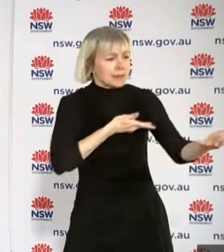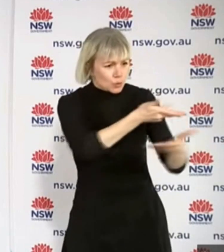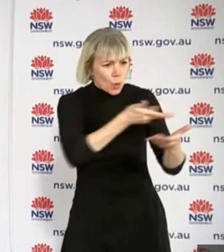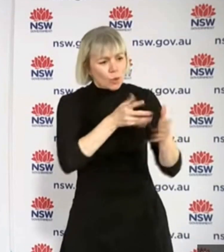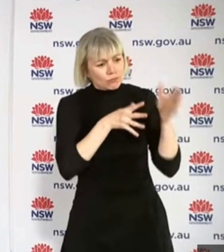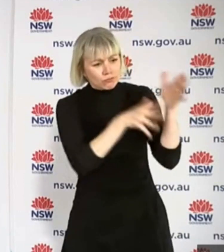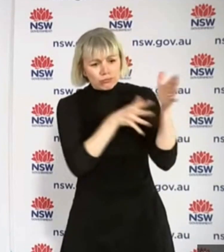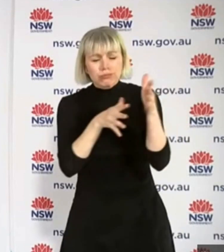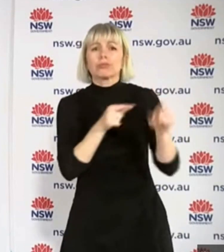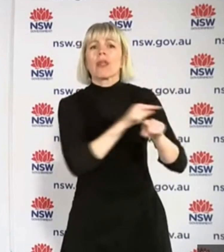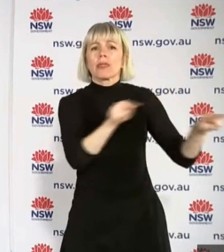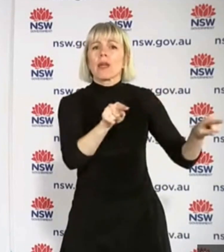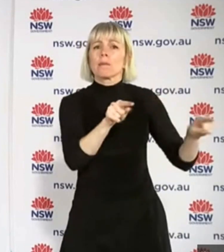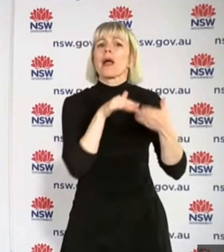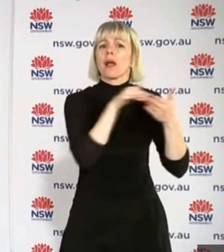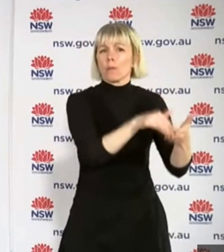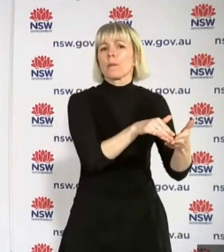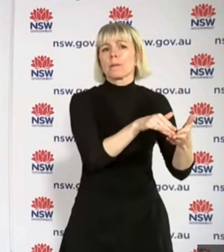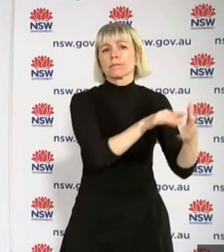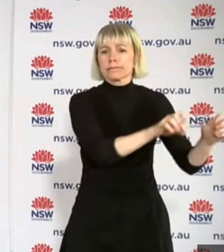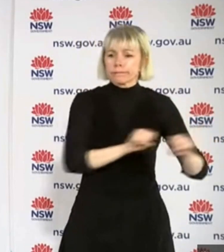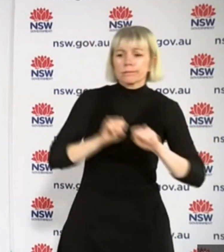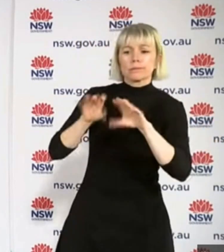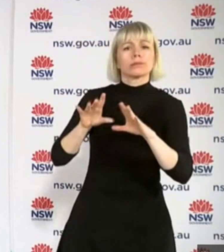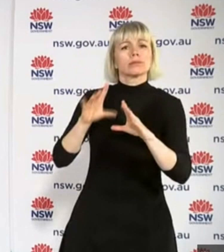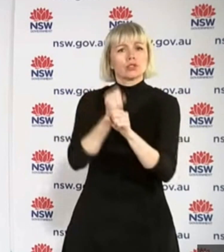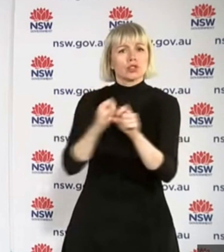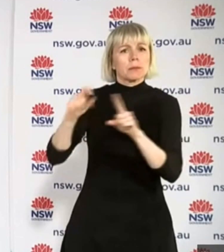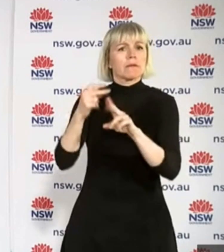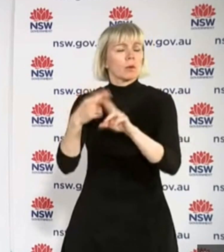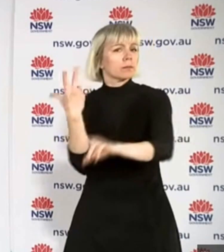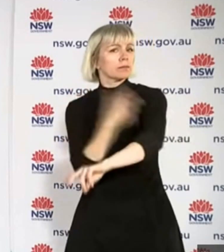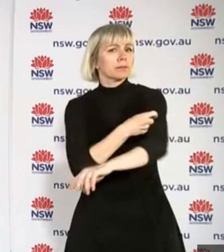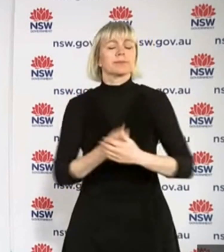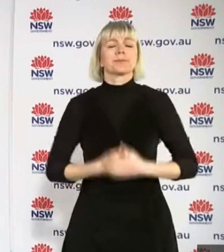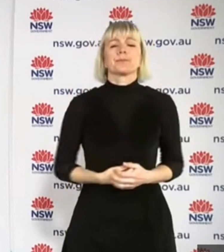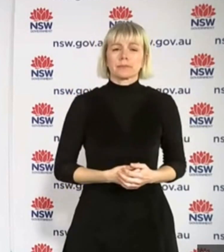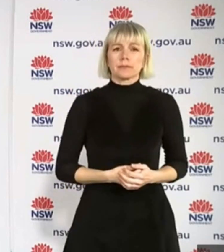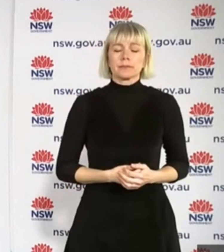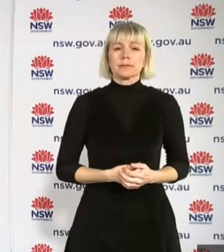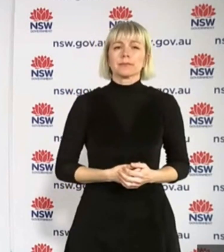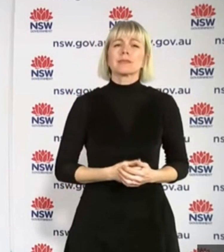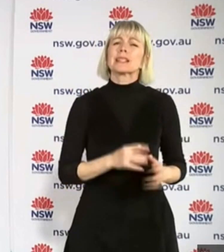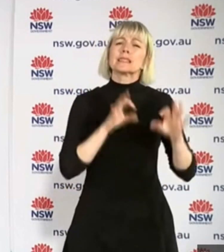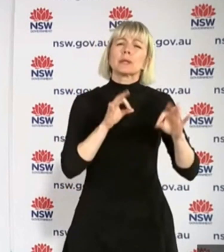everyone to get vaccinated, particularly urging the 16 to 39-year-olds to get vaccinated.